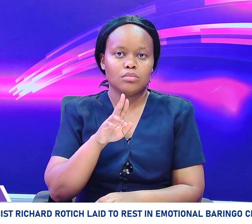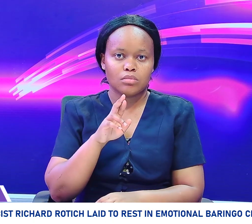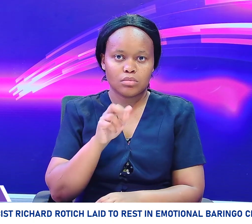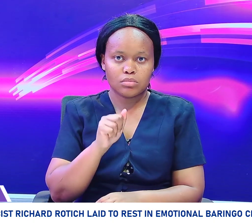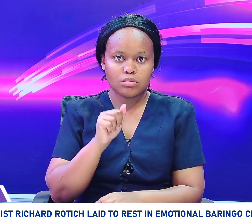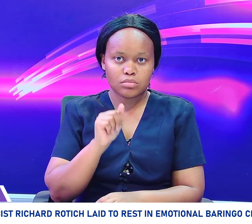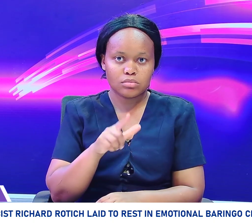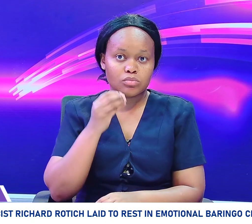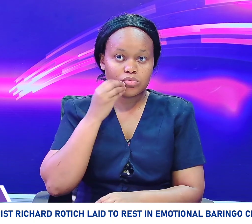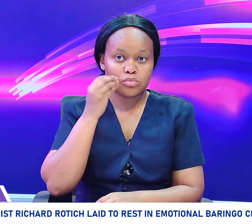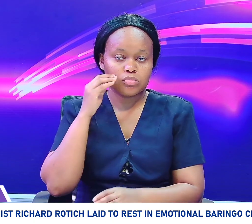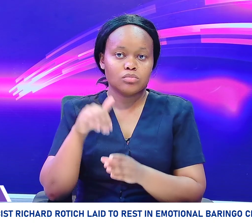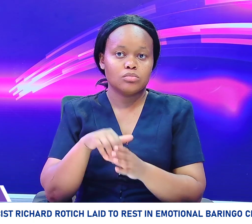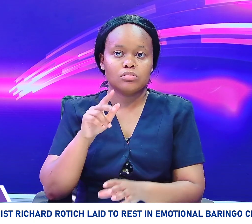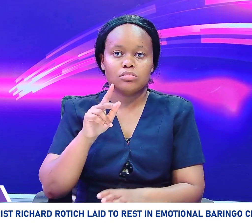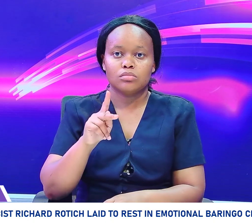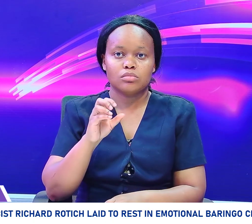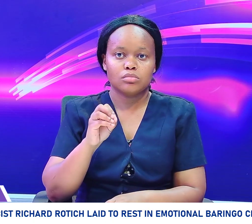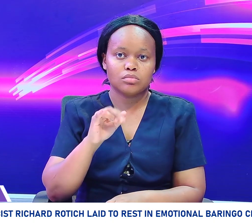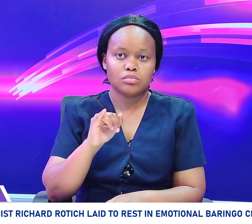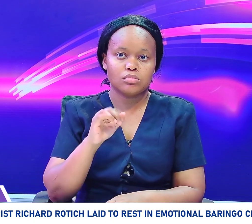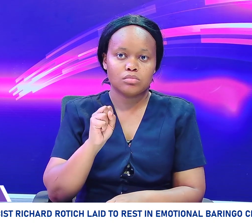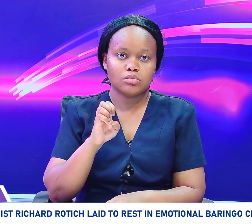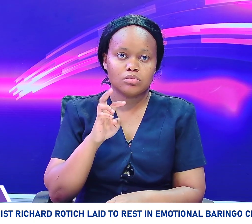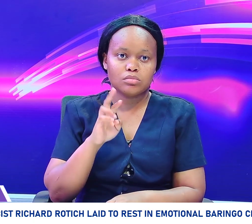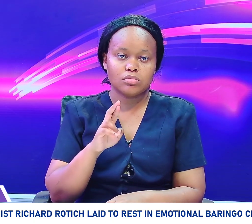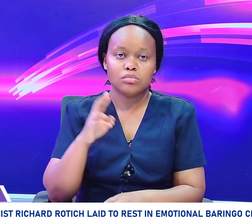Baringo County, in Baringo North constituency.